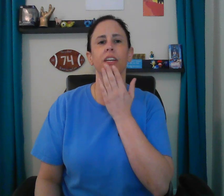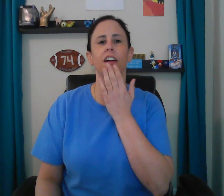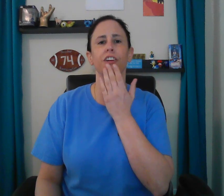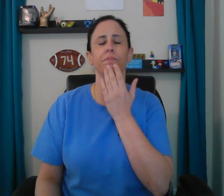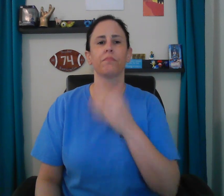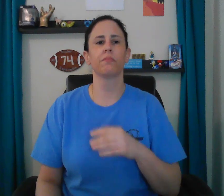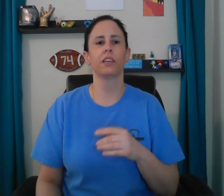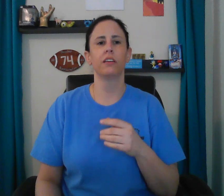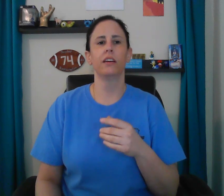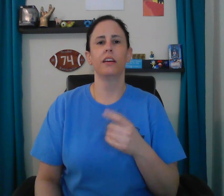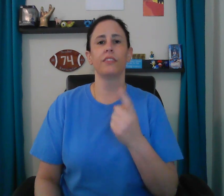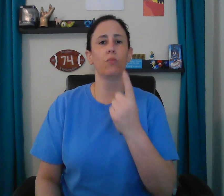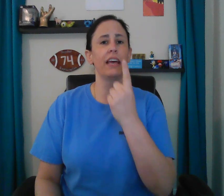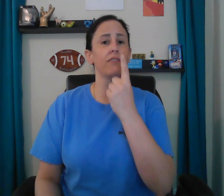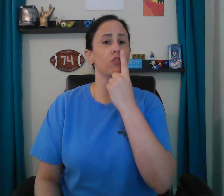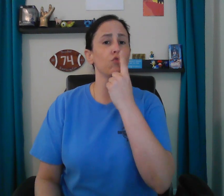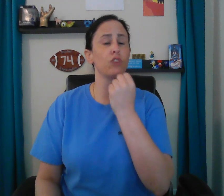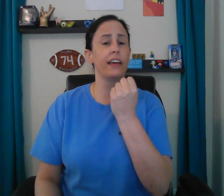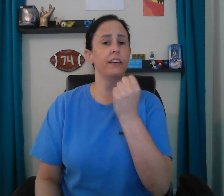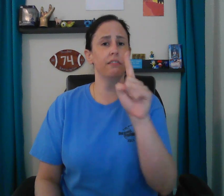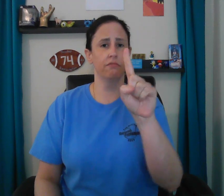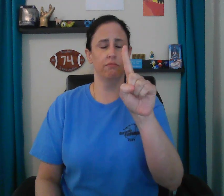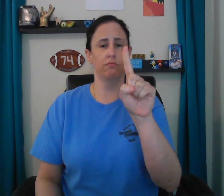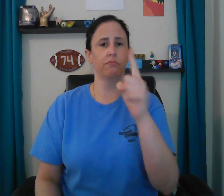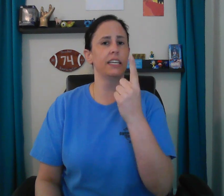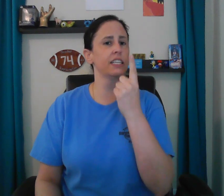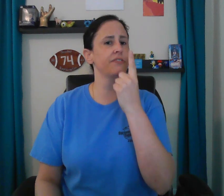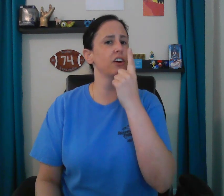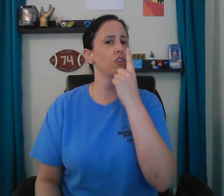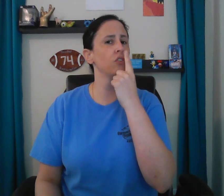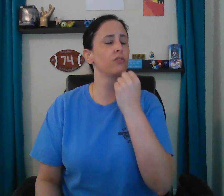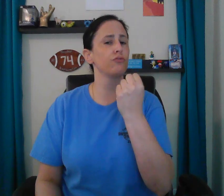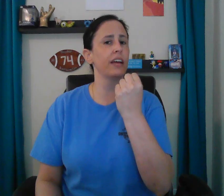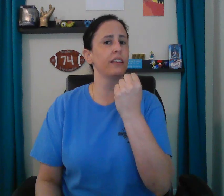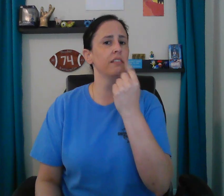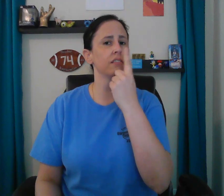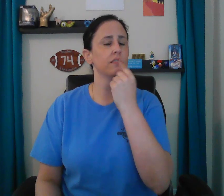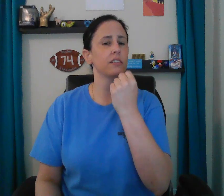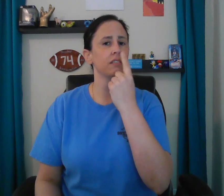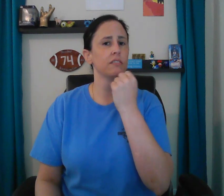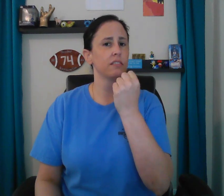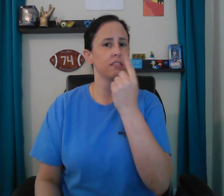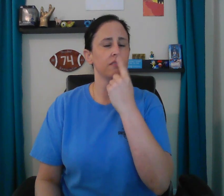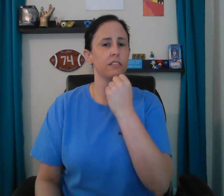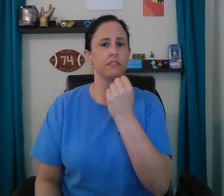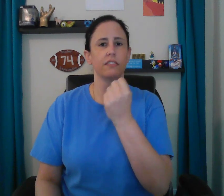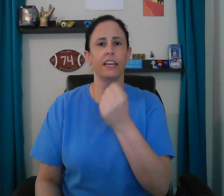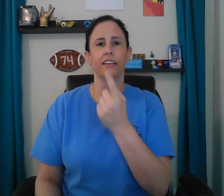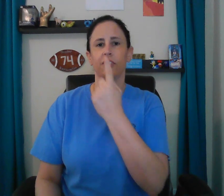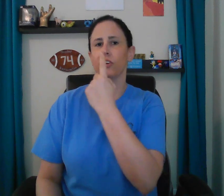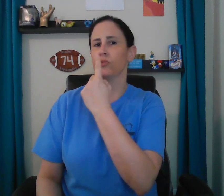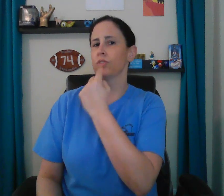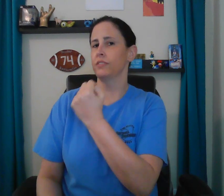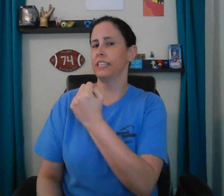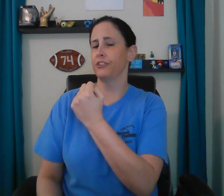color. Then we have red, index finger, red, and it goes down your